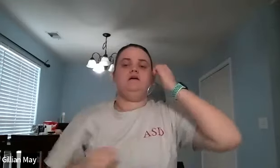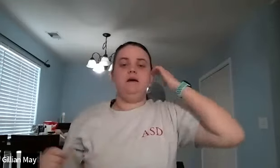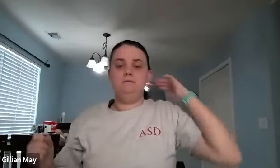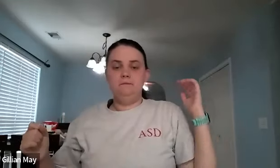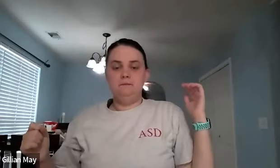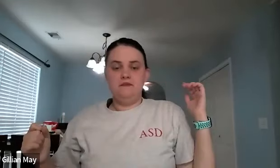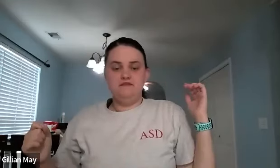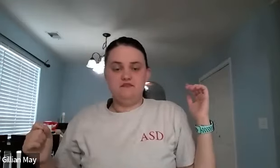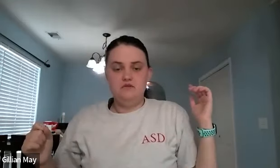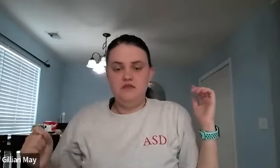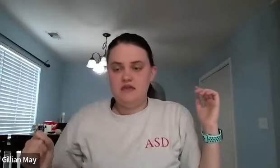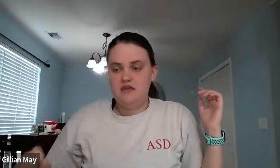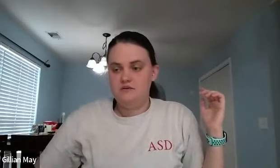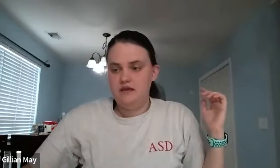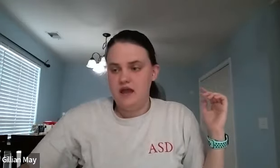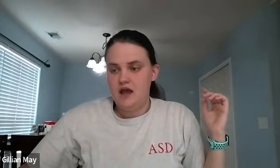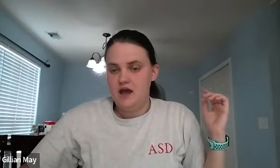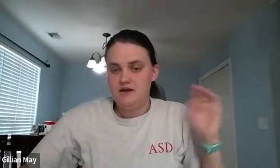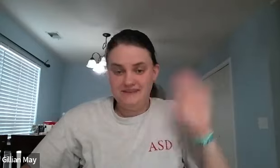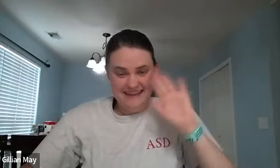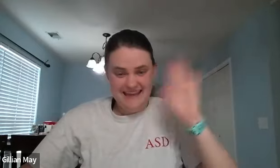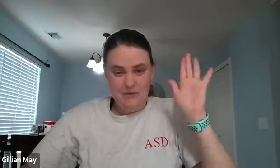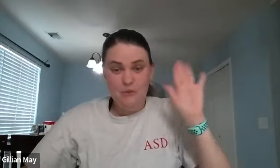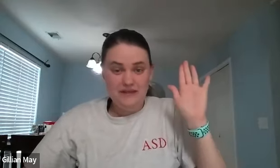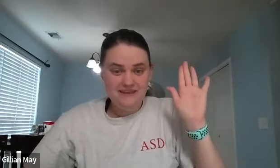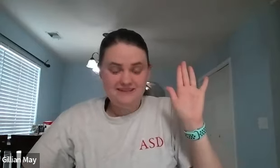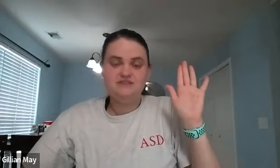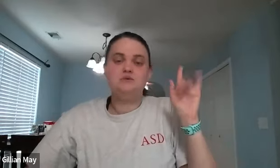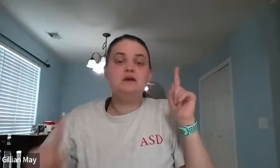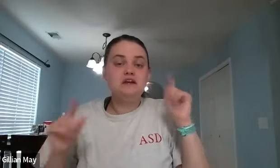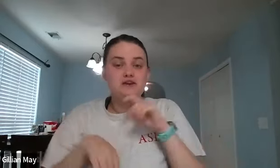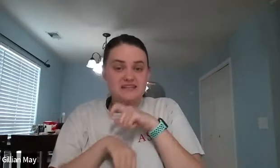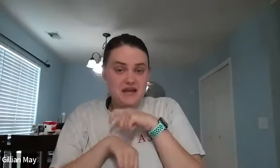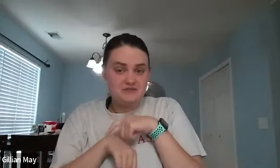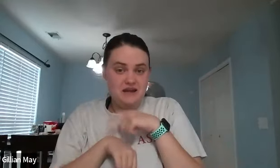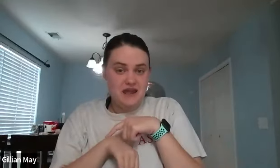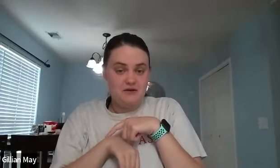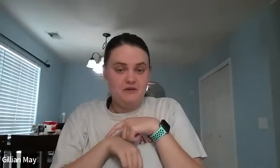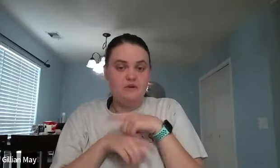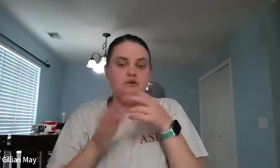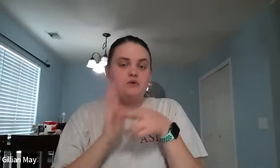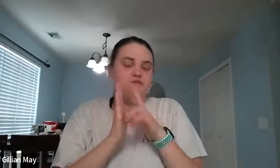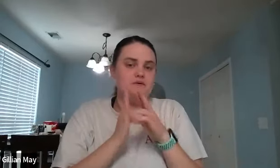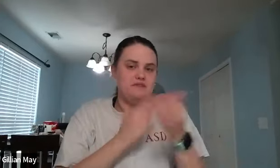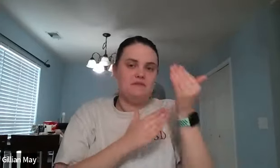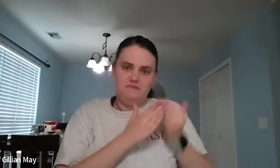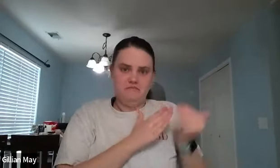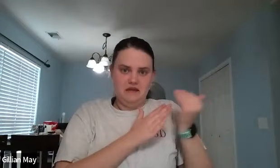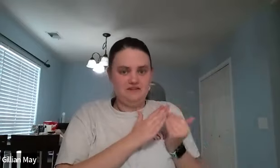Okay. So then we have week. So we're working on our times right now, and we will go reviewing them in a little